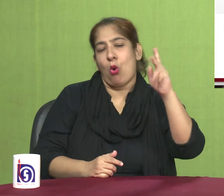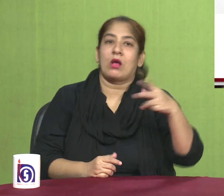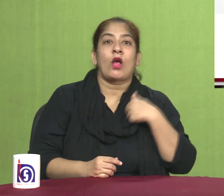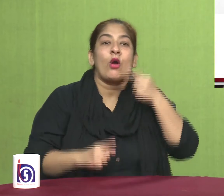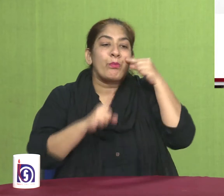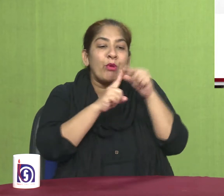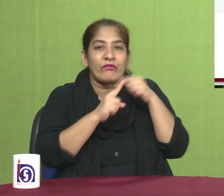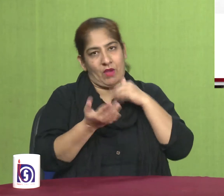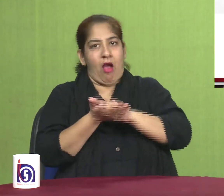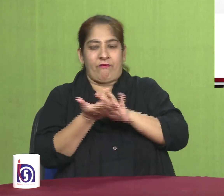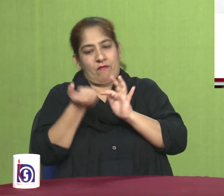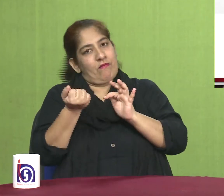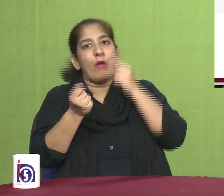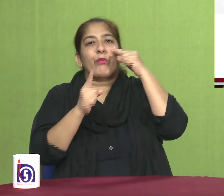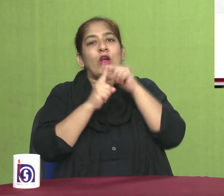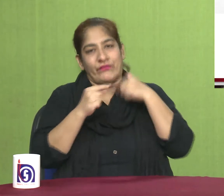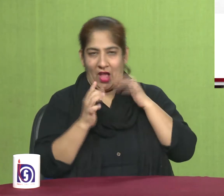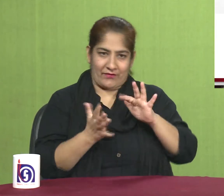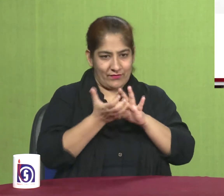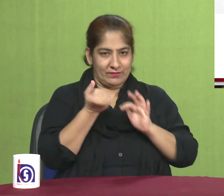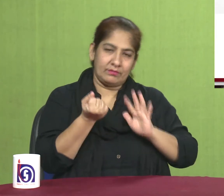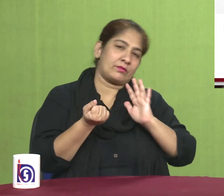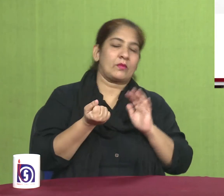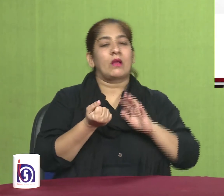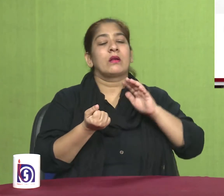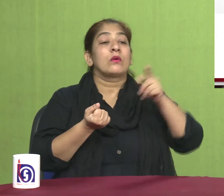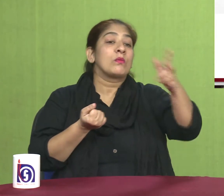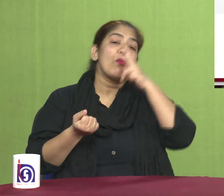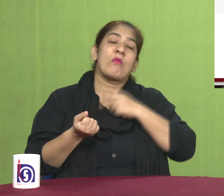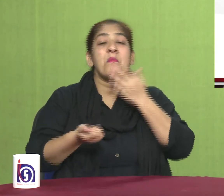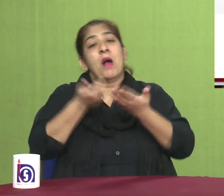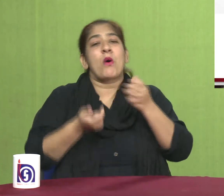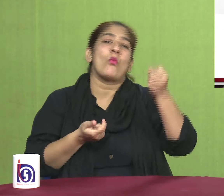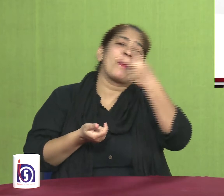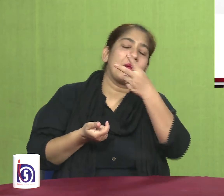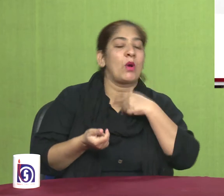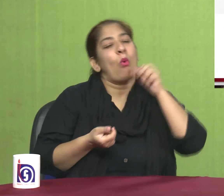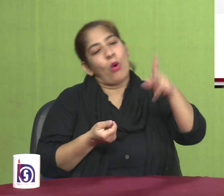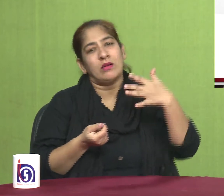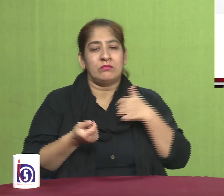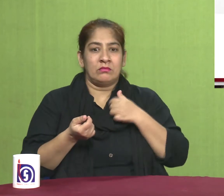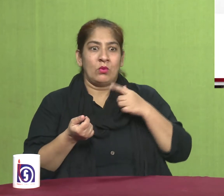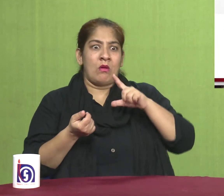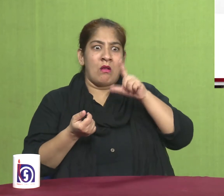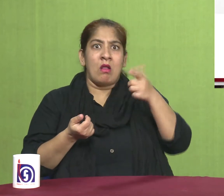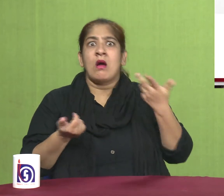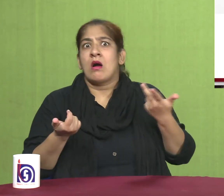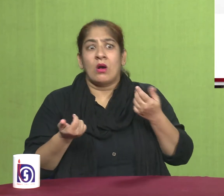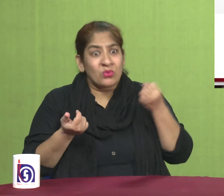loan that is in the form of invoice, and I have the invoice as a proof, and the person said that